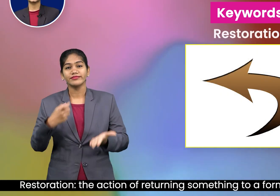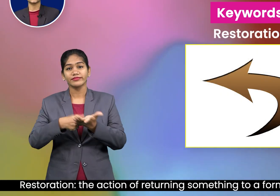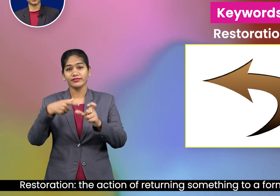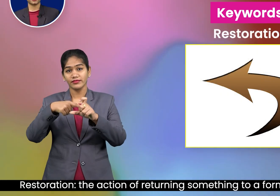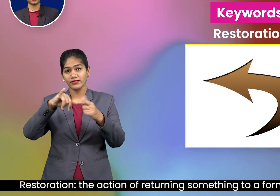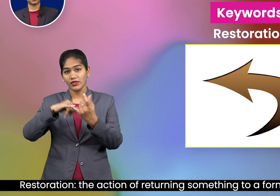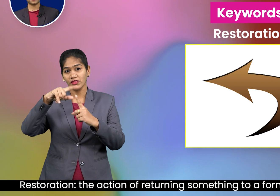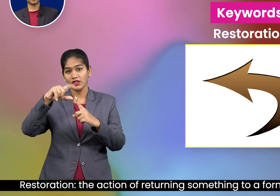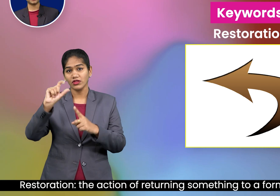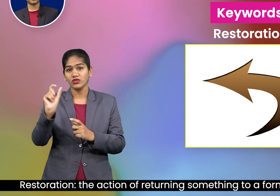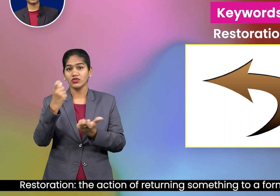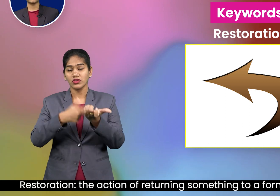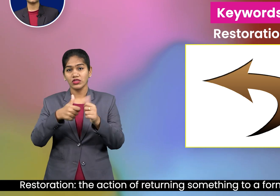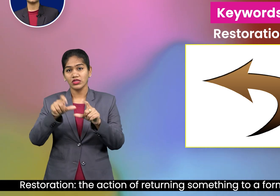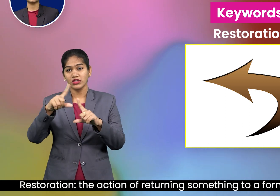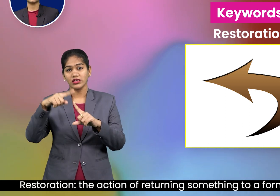Restoration.